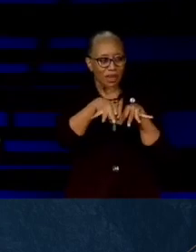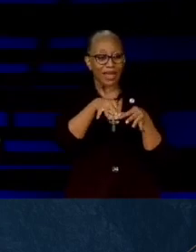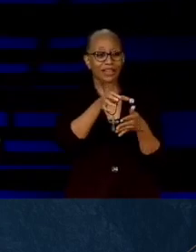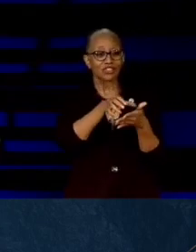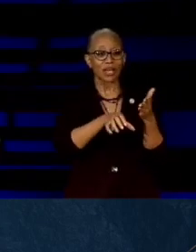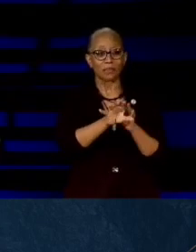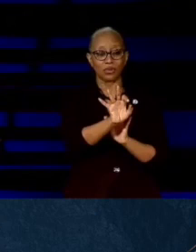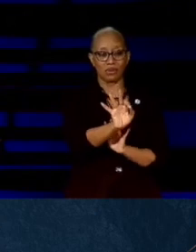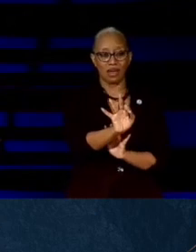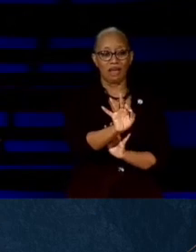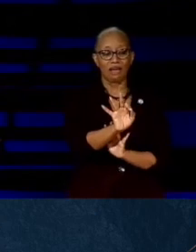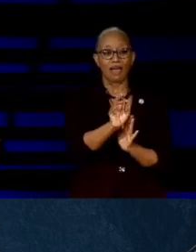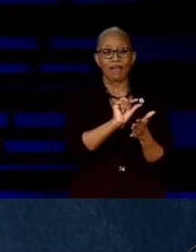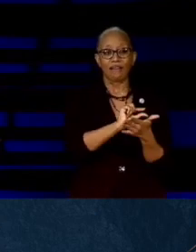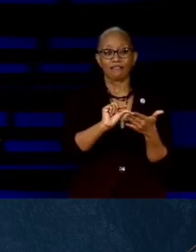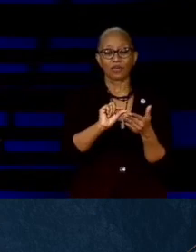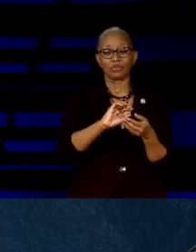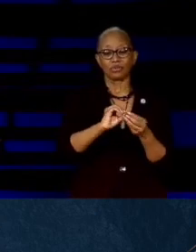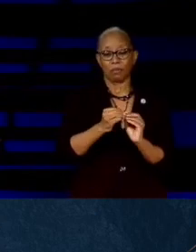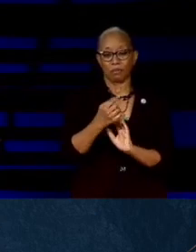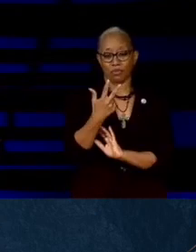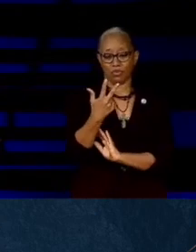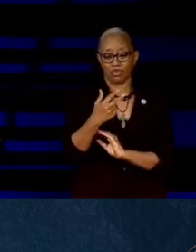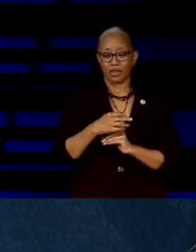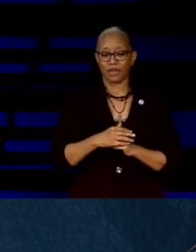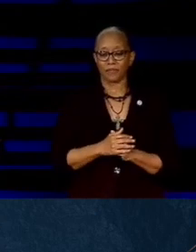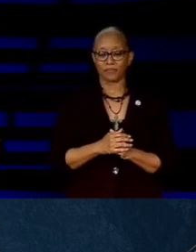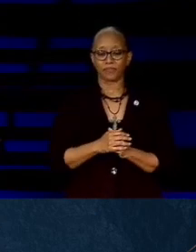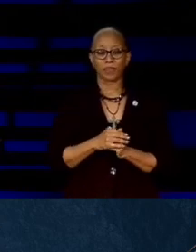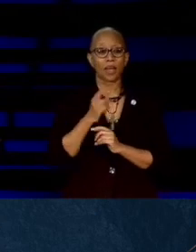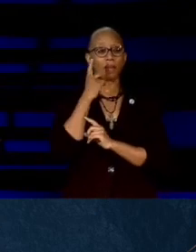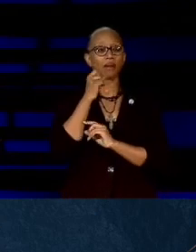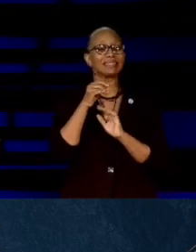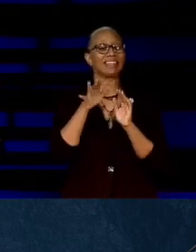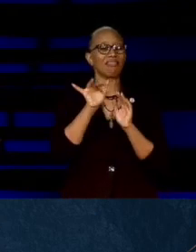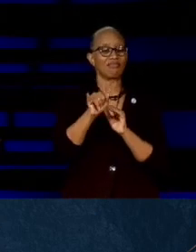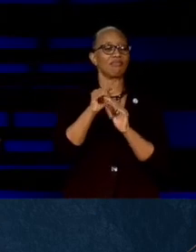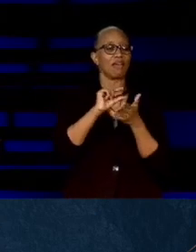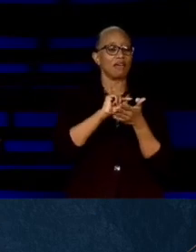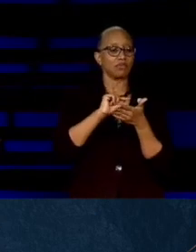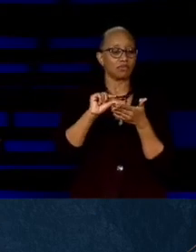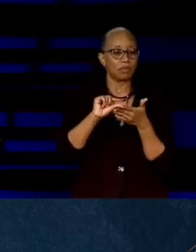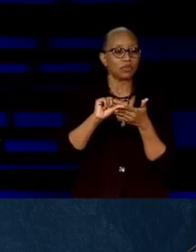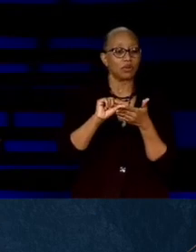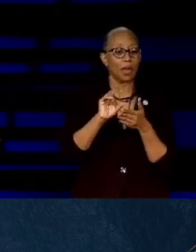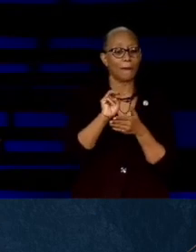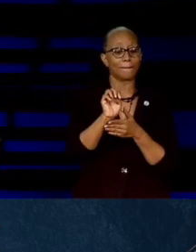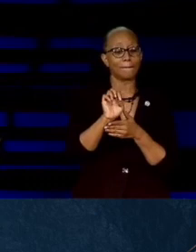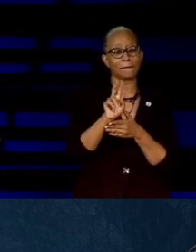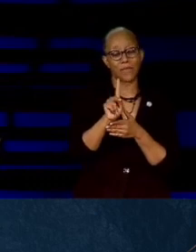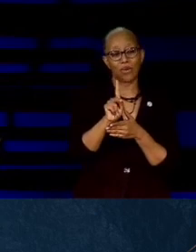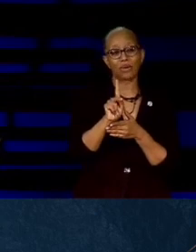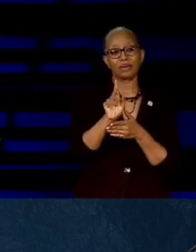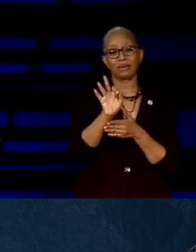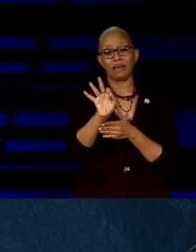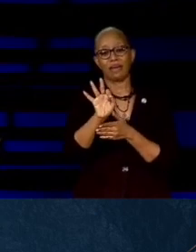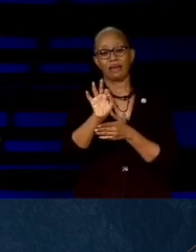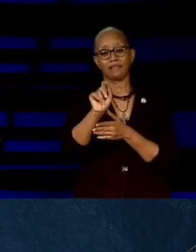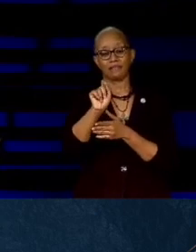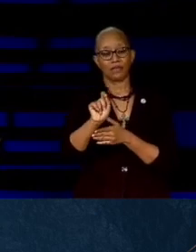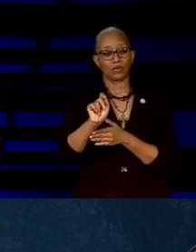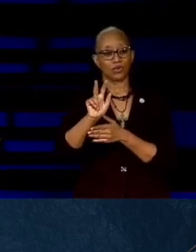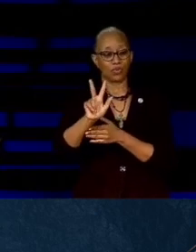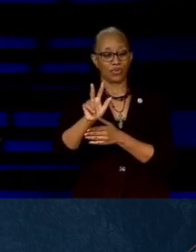chapter 9 at verse number 3. Because in the King James Version, Mark chapter 9, verse number 3 said,